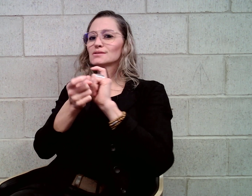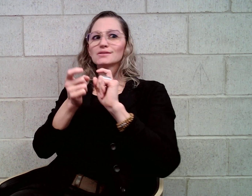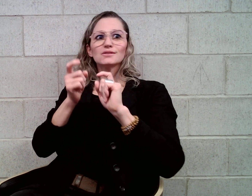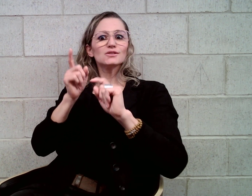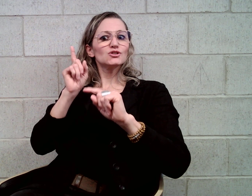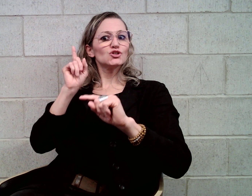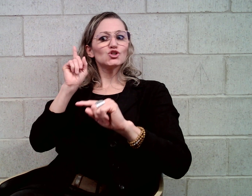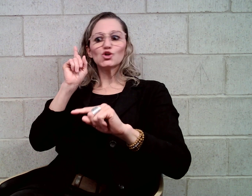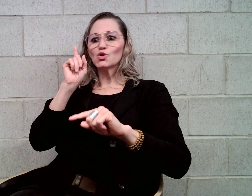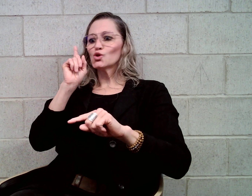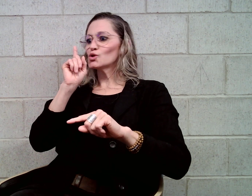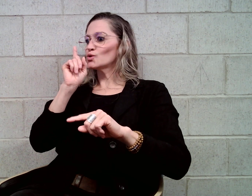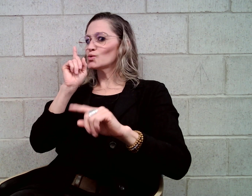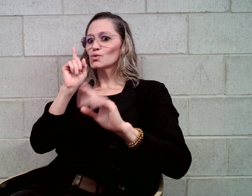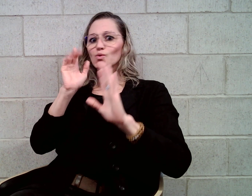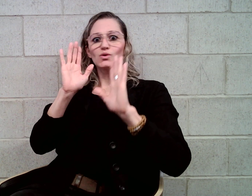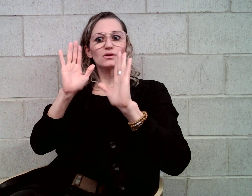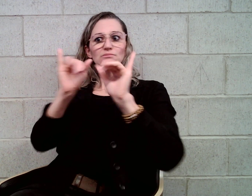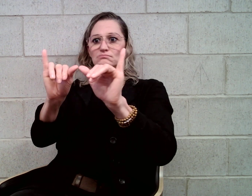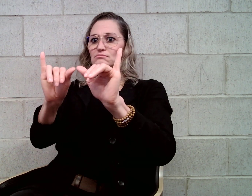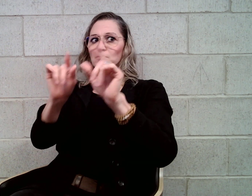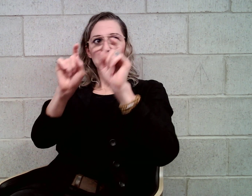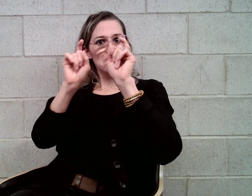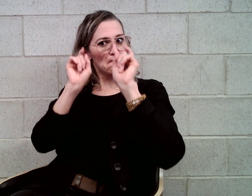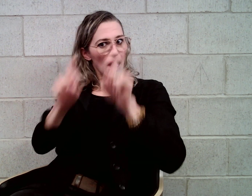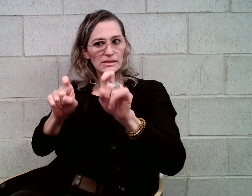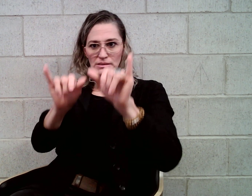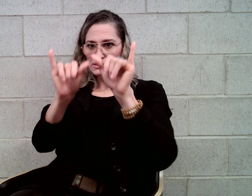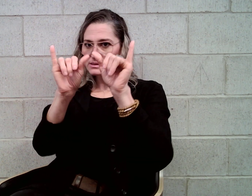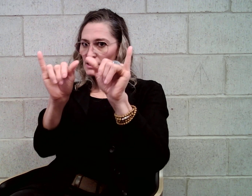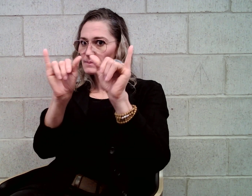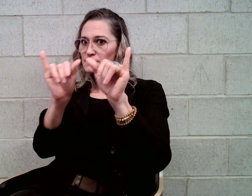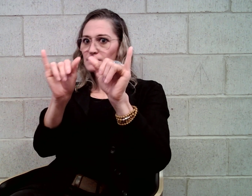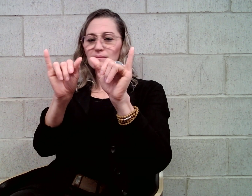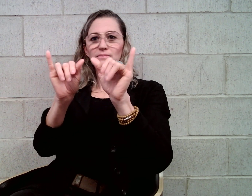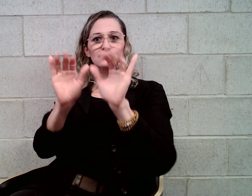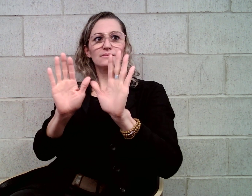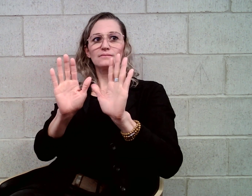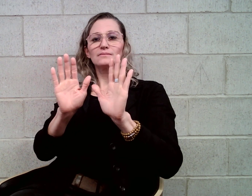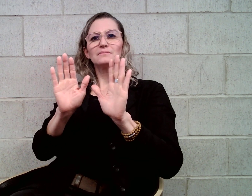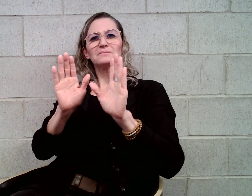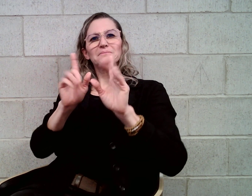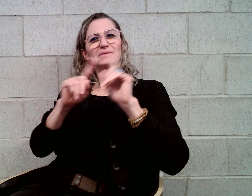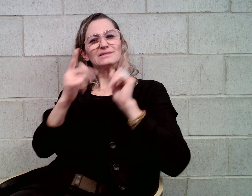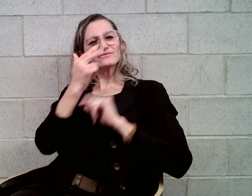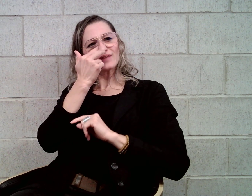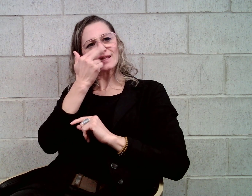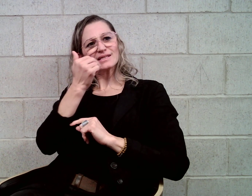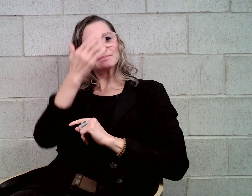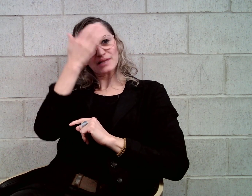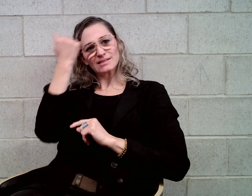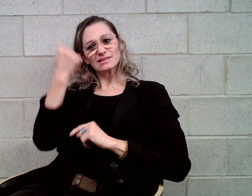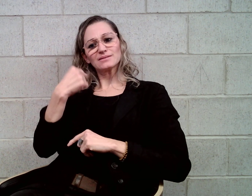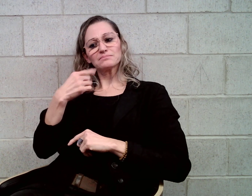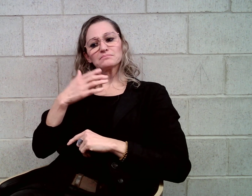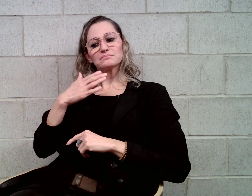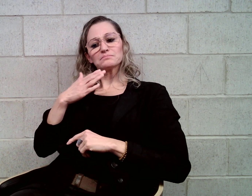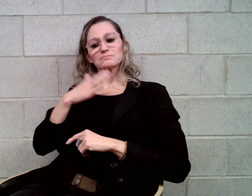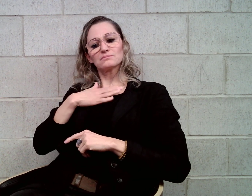It is, you can't change it. There is an honoring of the text that makes it